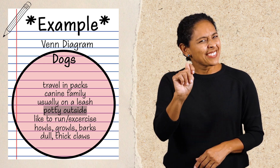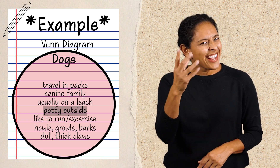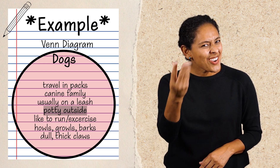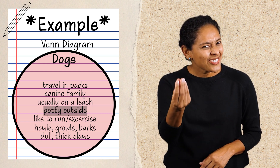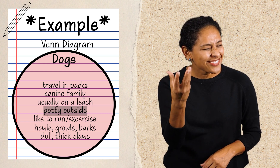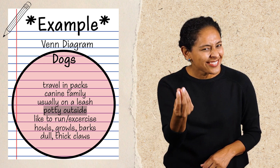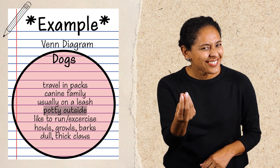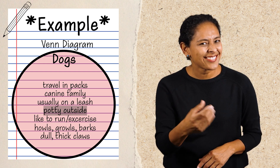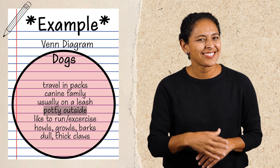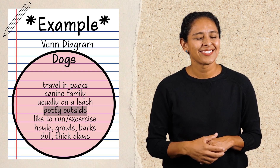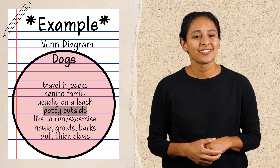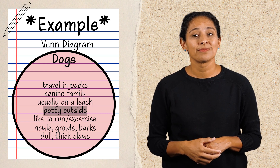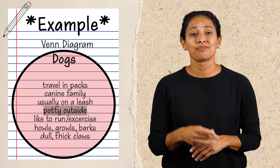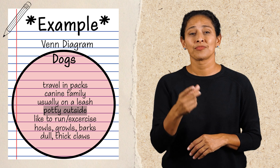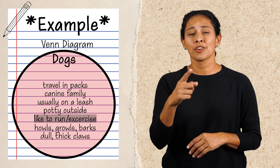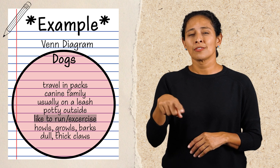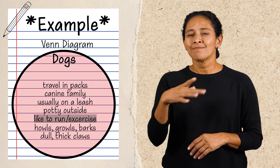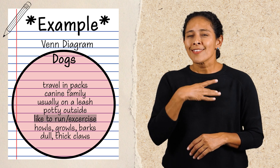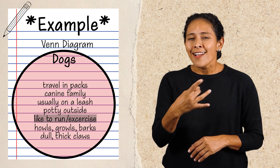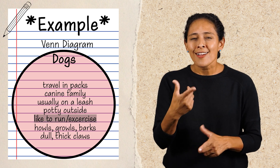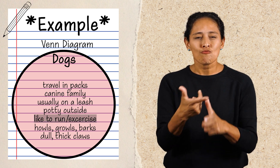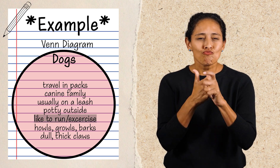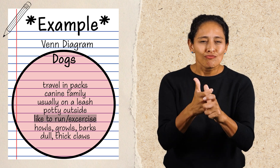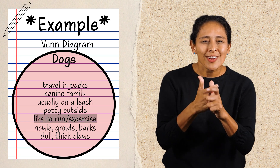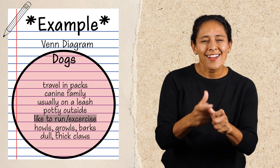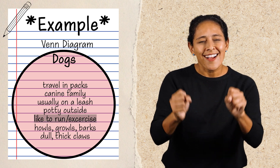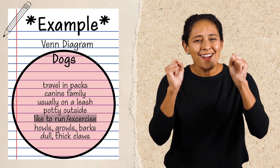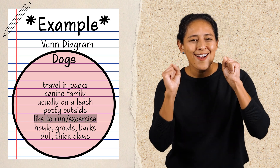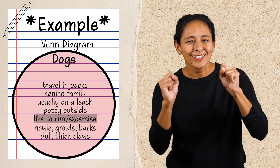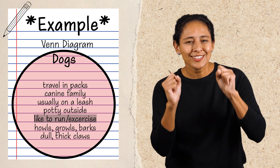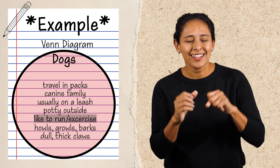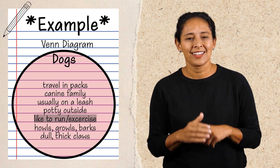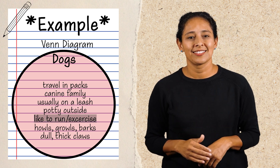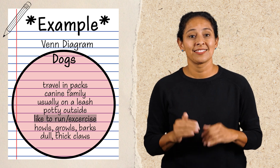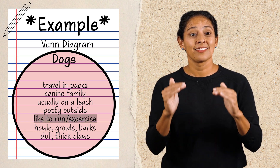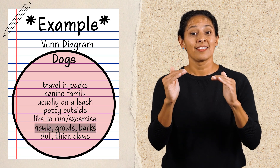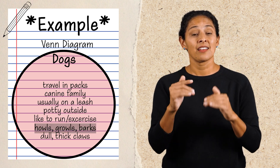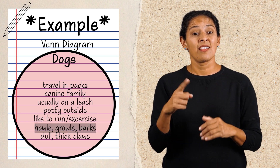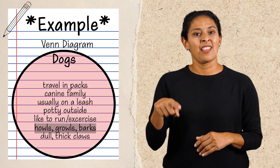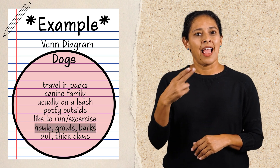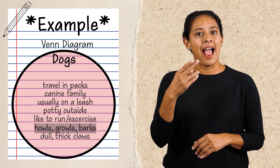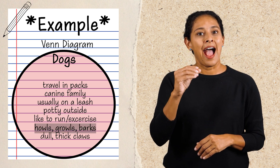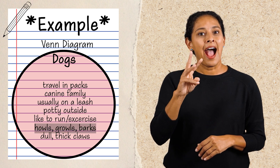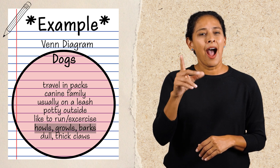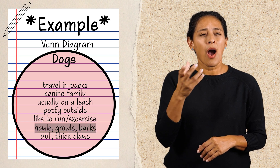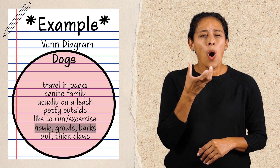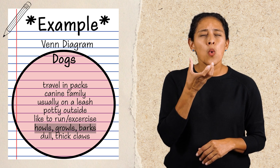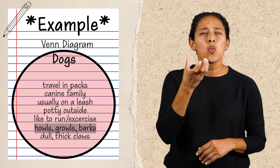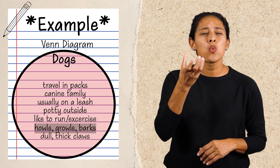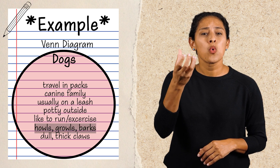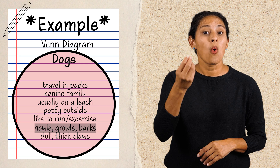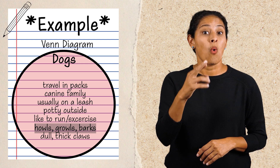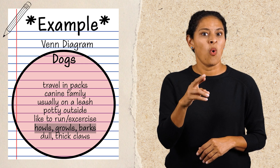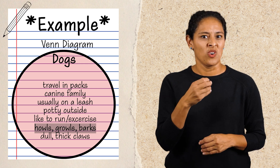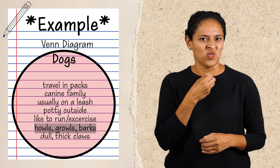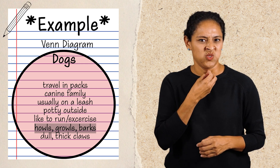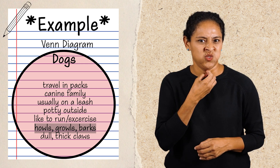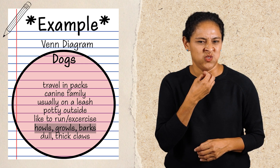potty outside. They like to run, exercise. They howl,